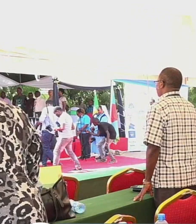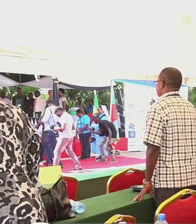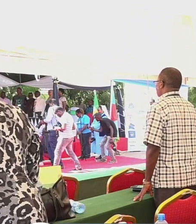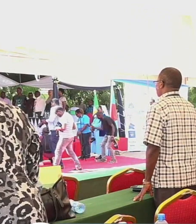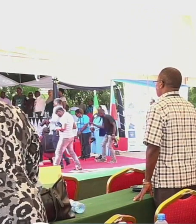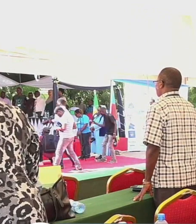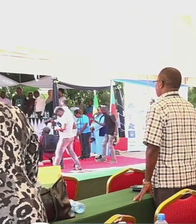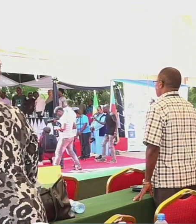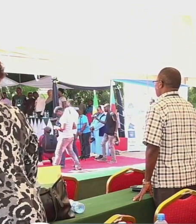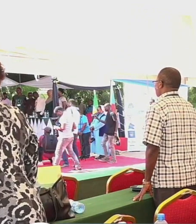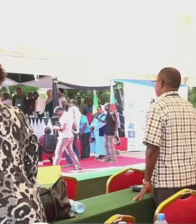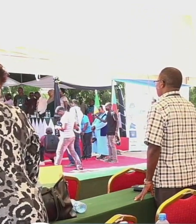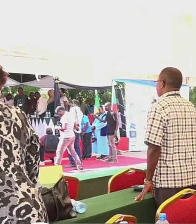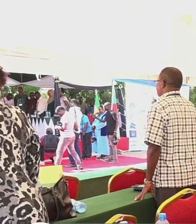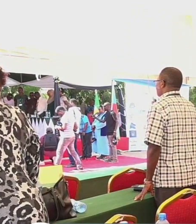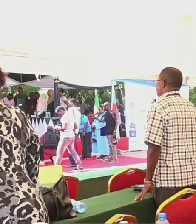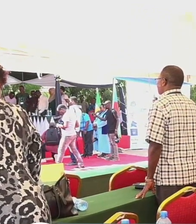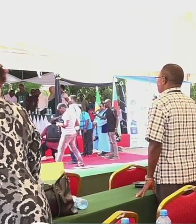Thank you.